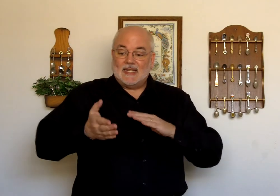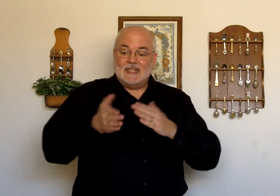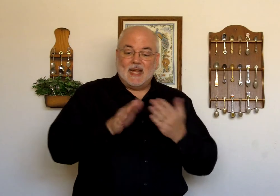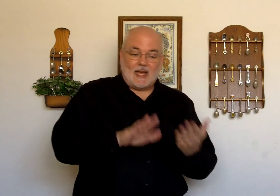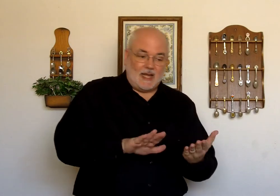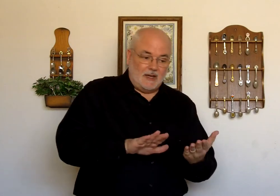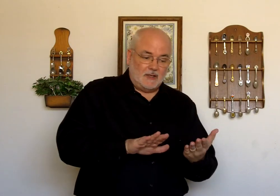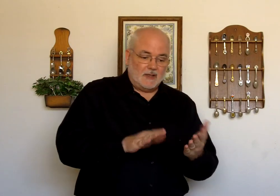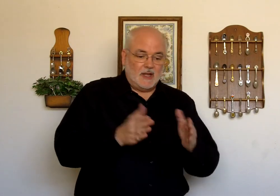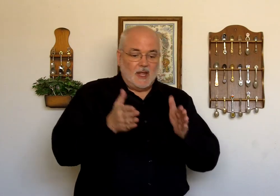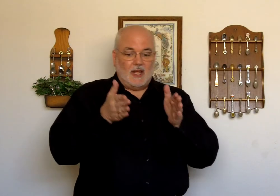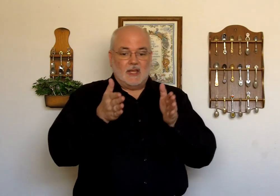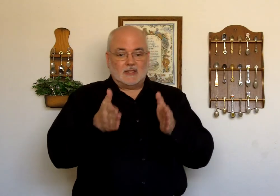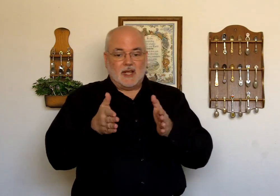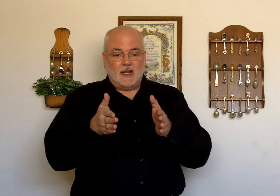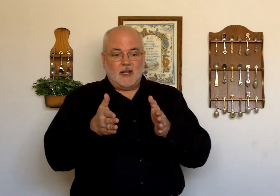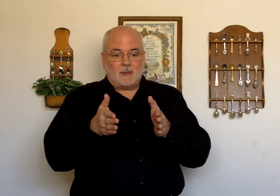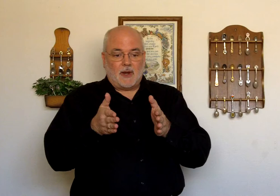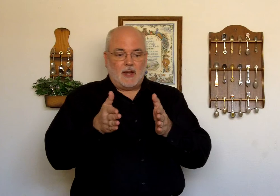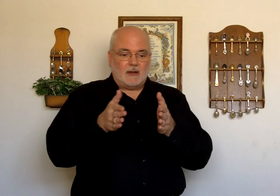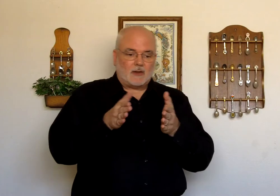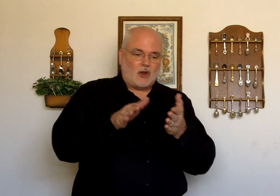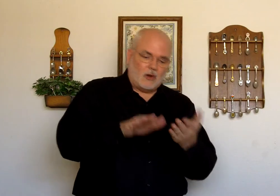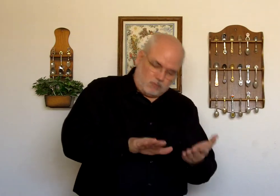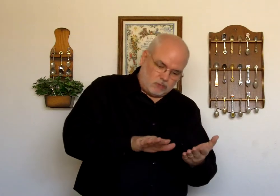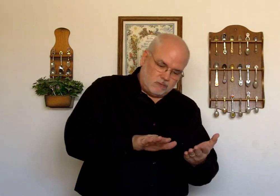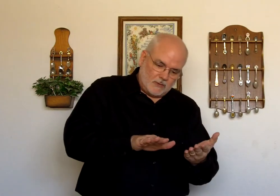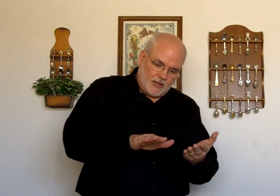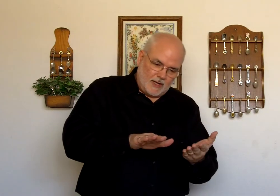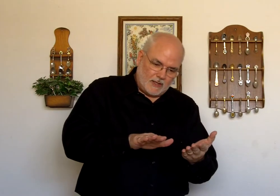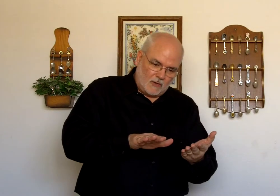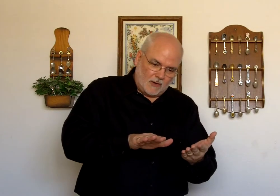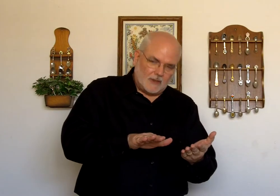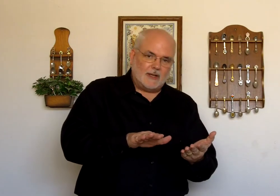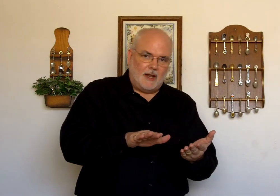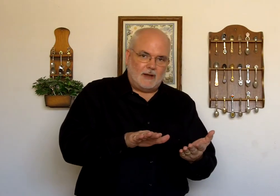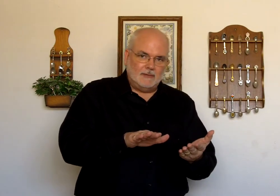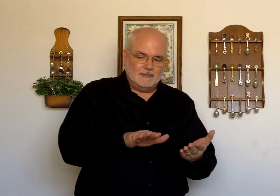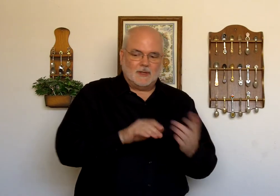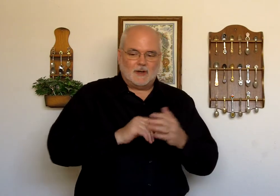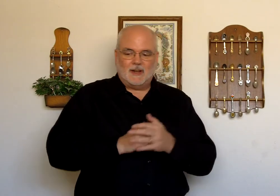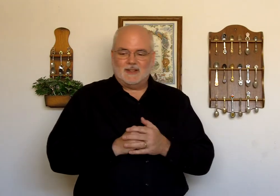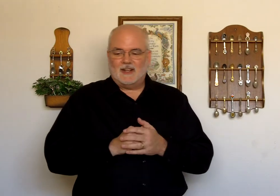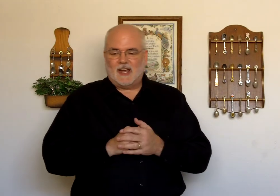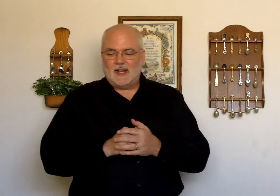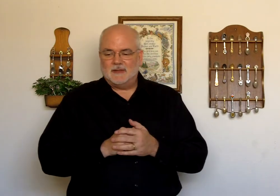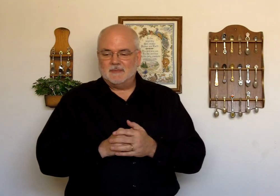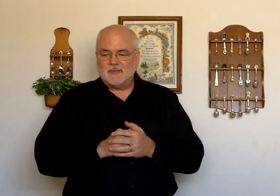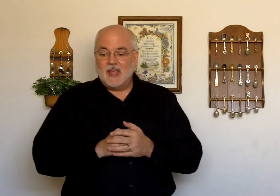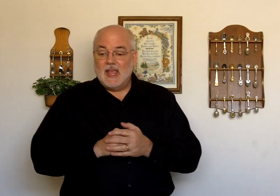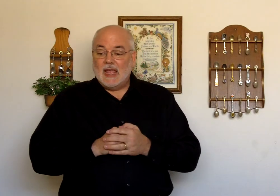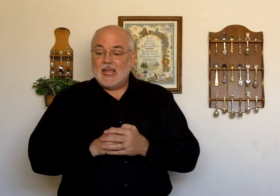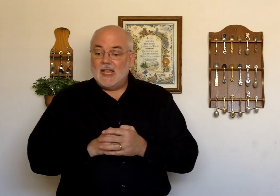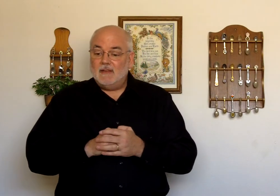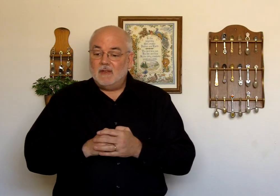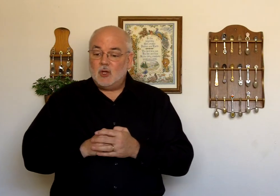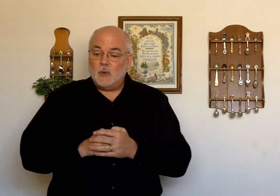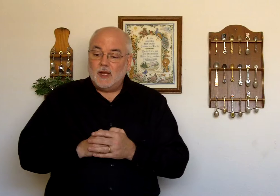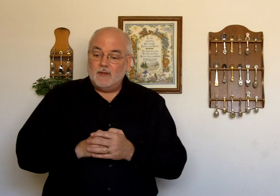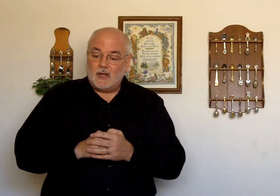Died. He's standing upright. And he's over. Dead. All right. Died. Even. You even